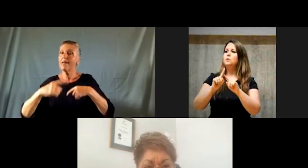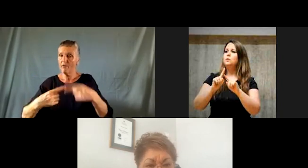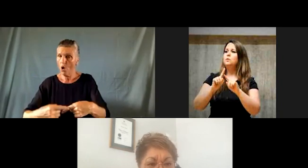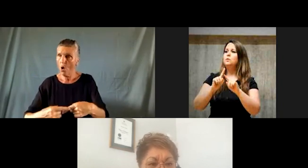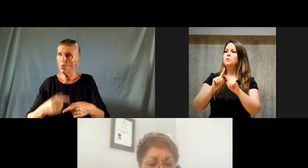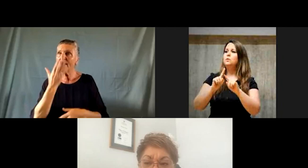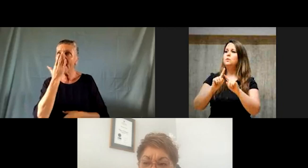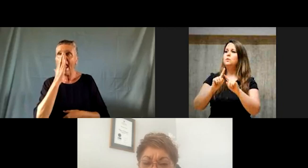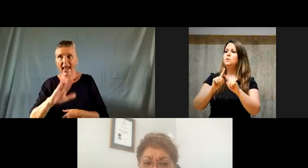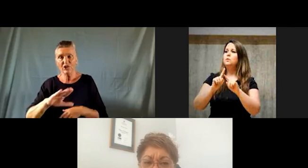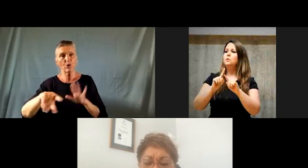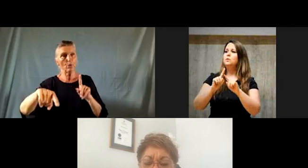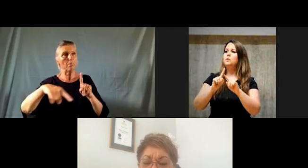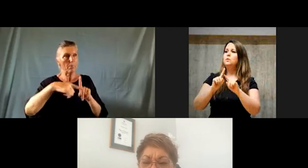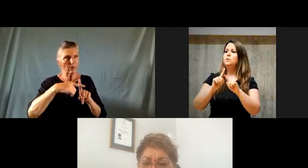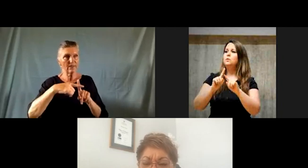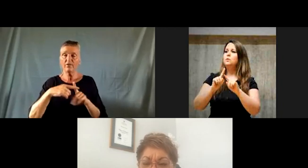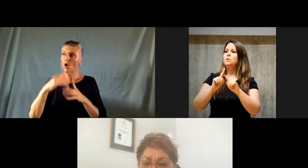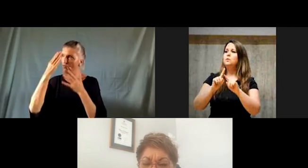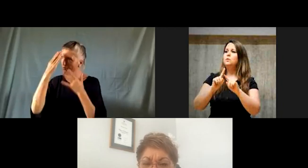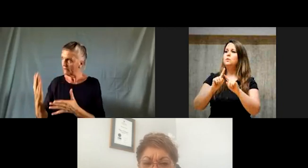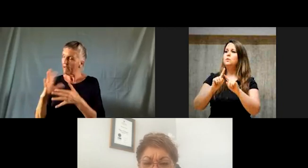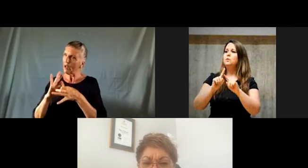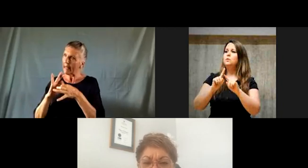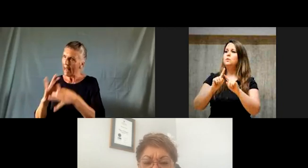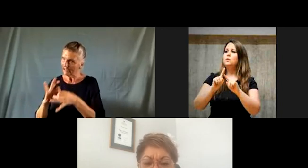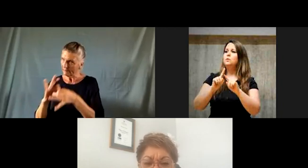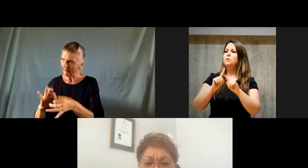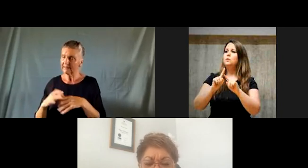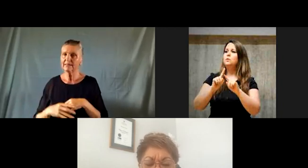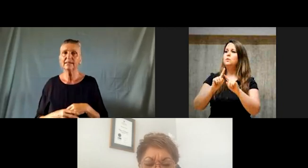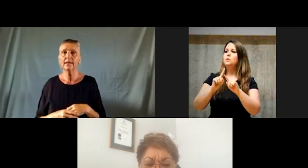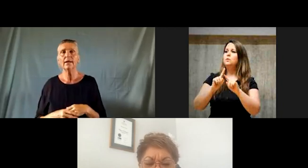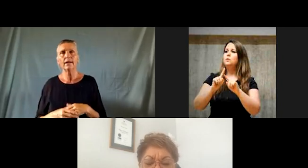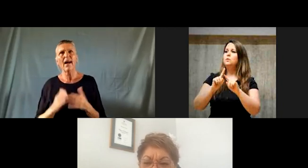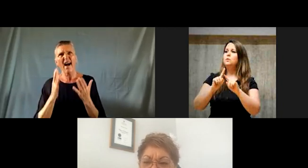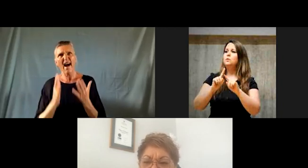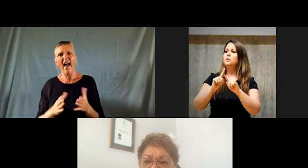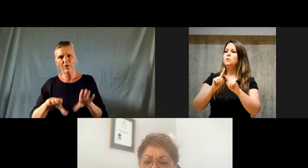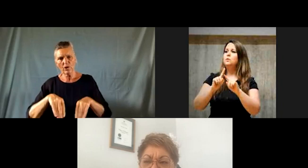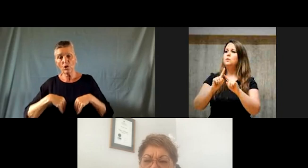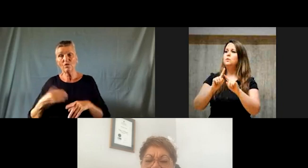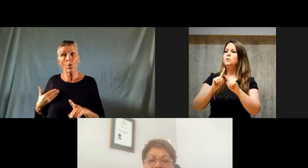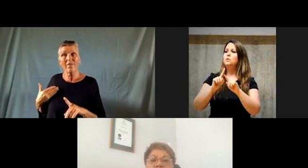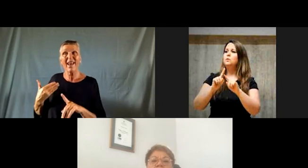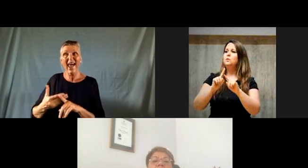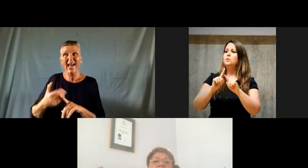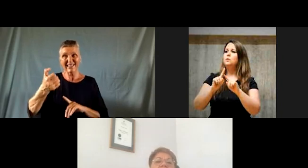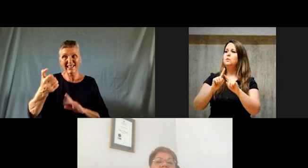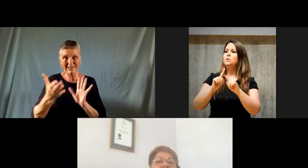and respectful in our engagement. And I must acknowledge the fact that even though for the last 6 months we were